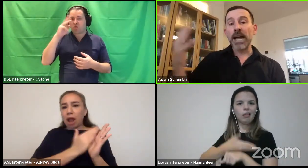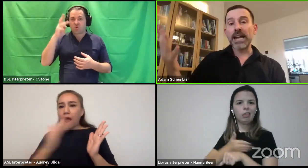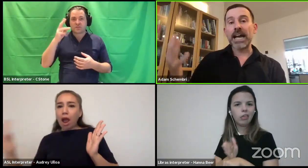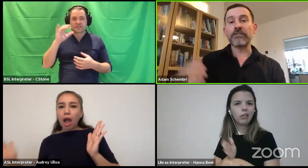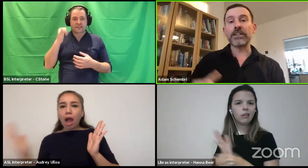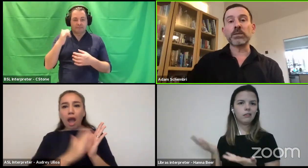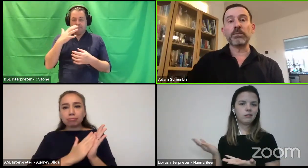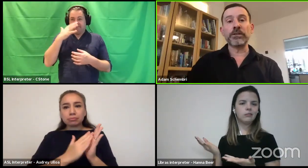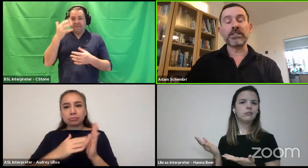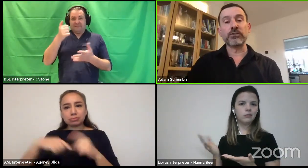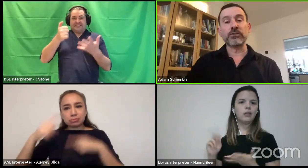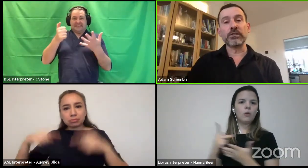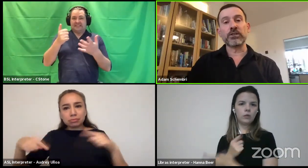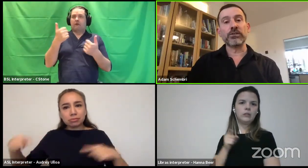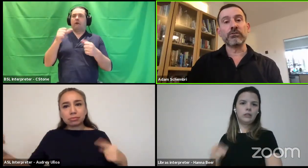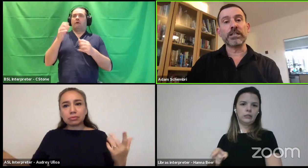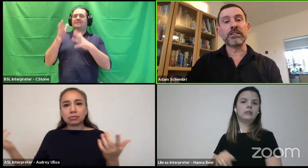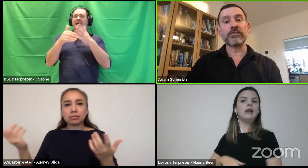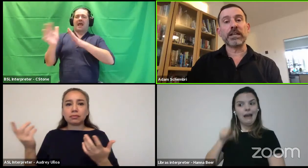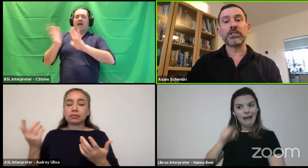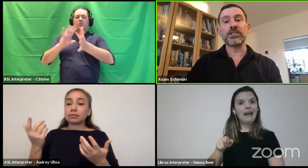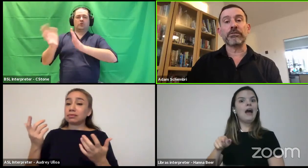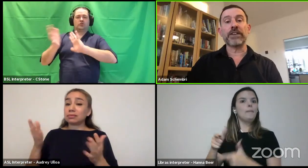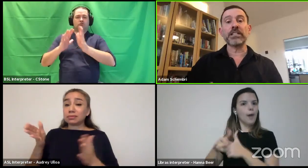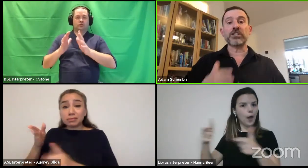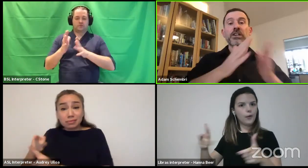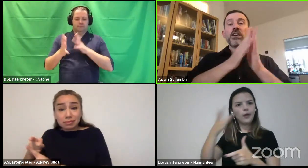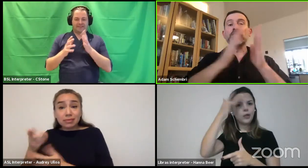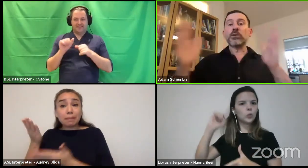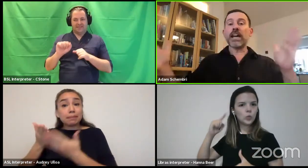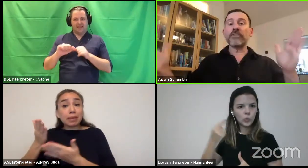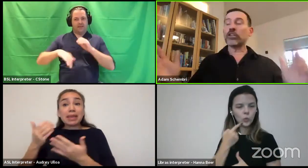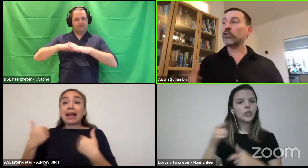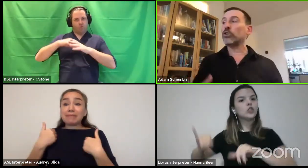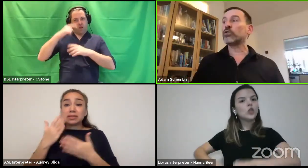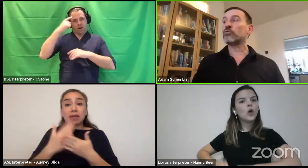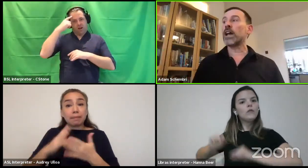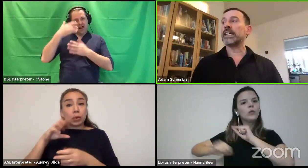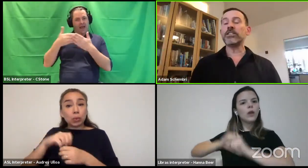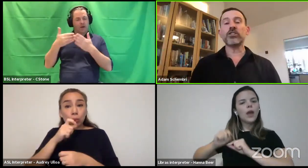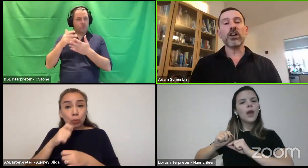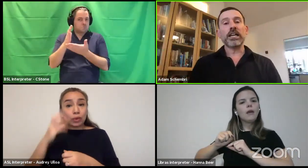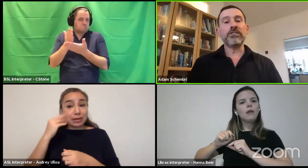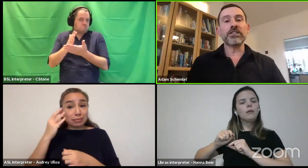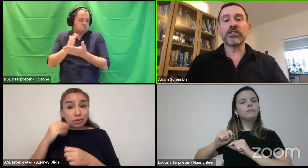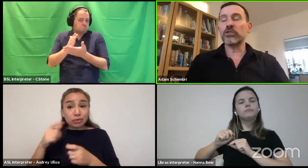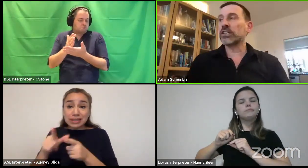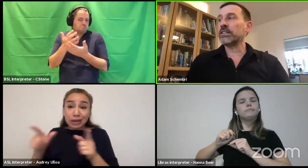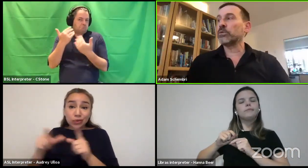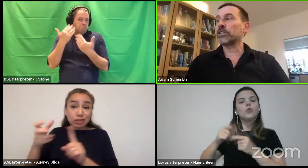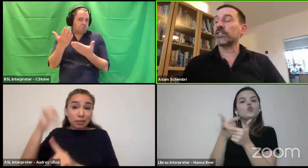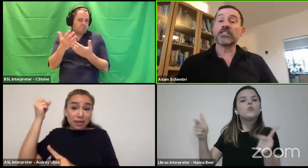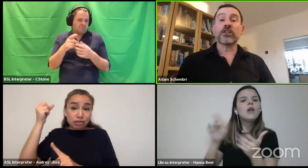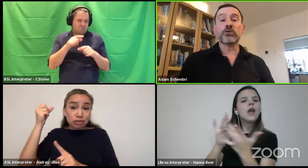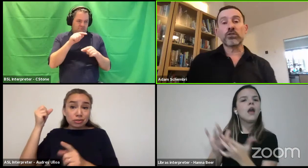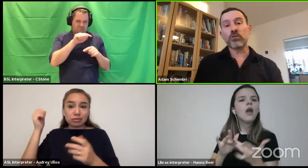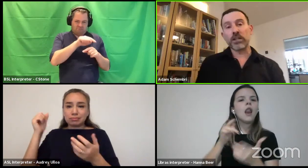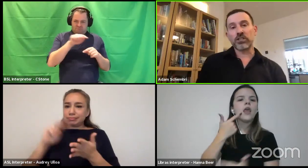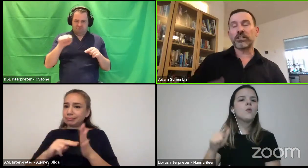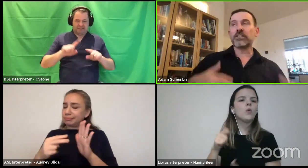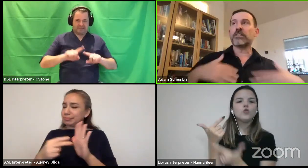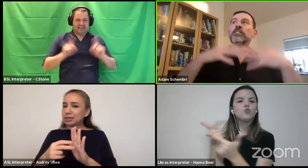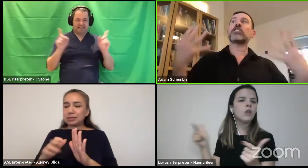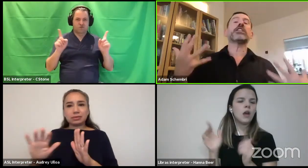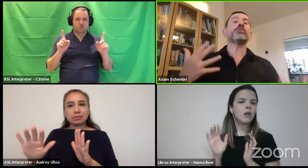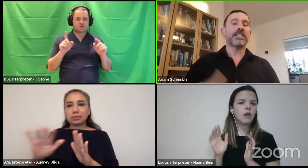and may have experienced certain degrees of language deprivation. So we have a huge range in the social